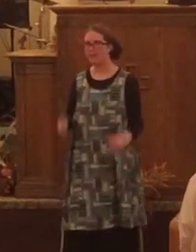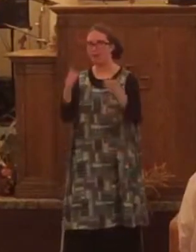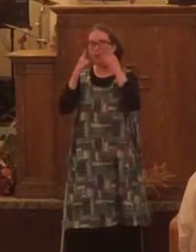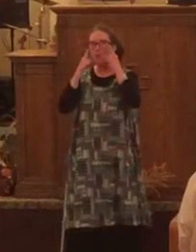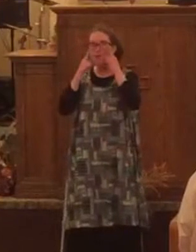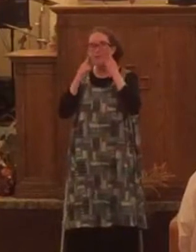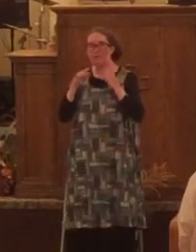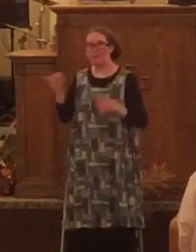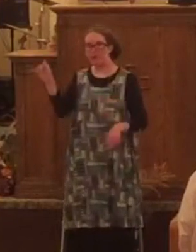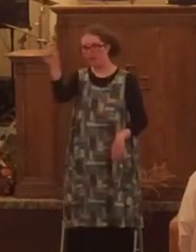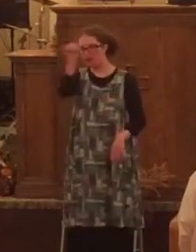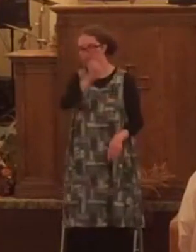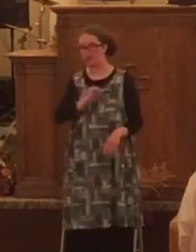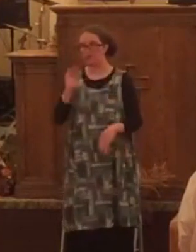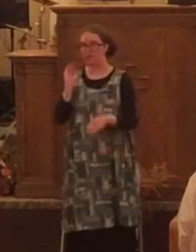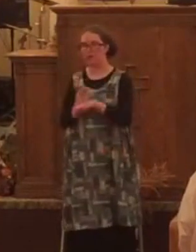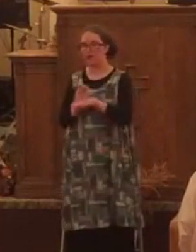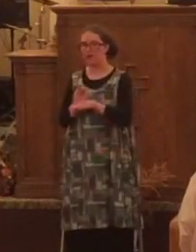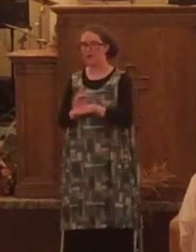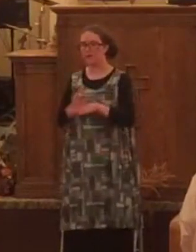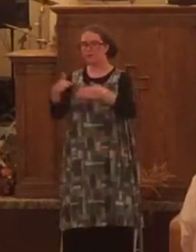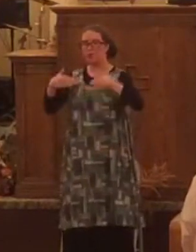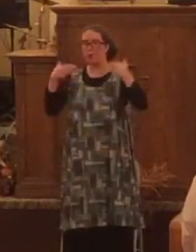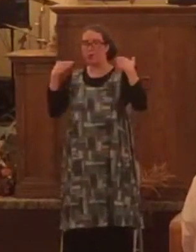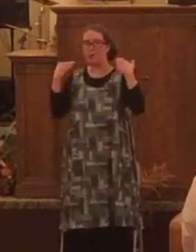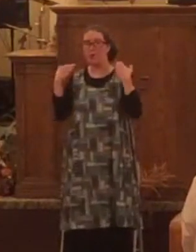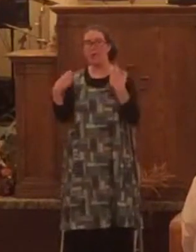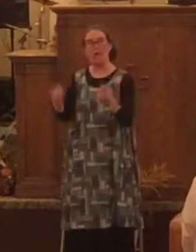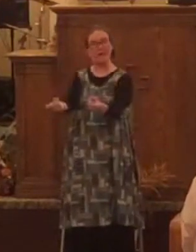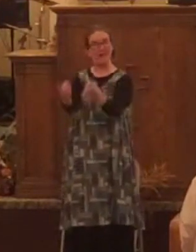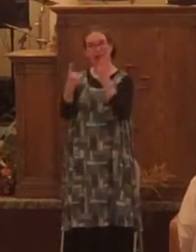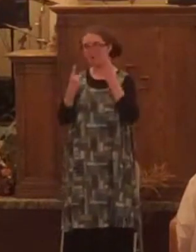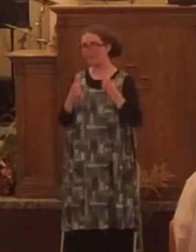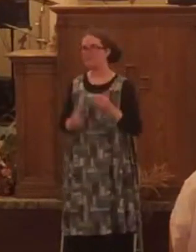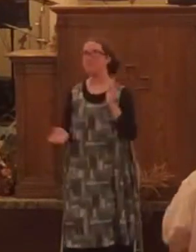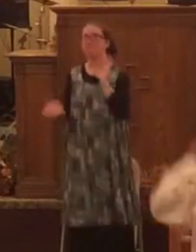may endure for a night, oh, but joy's come.